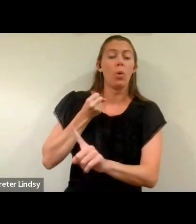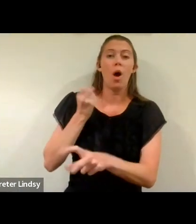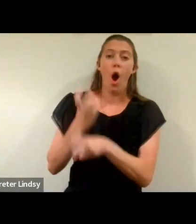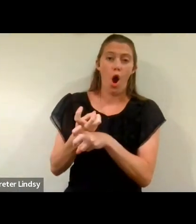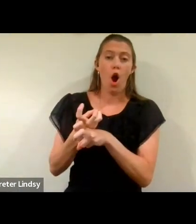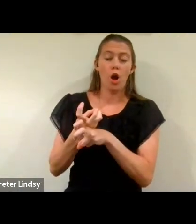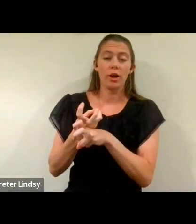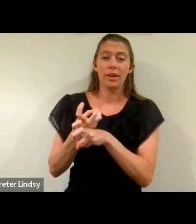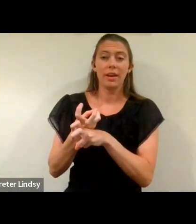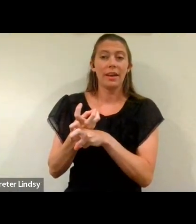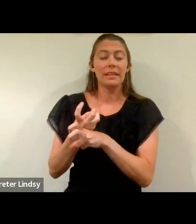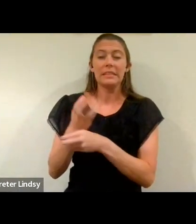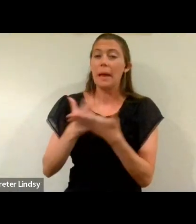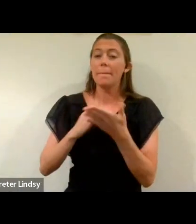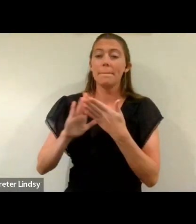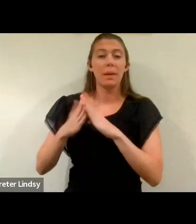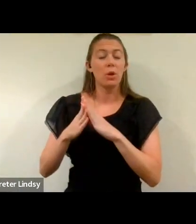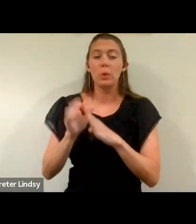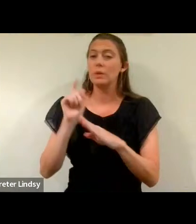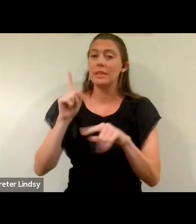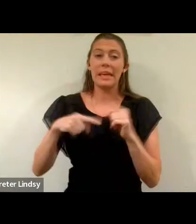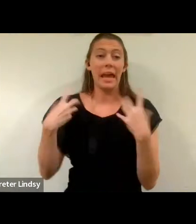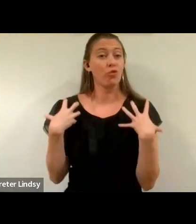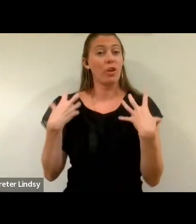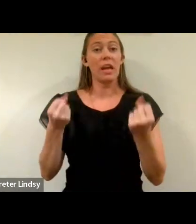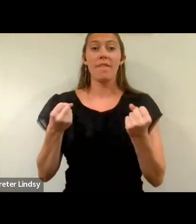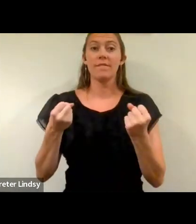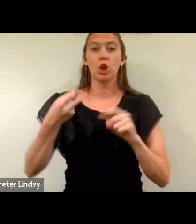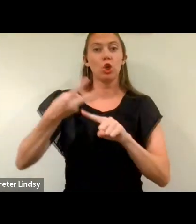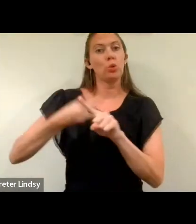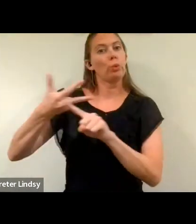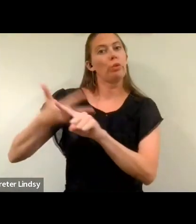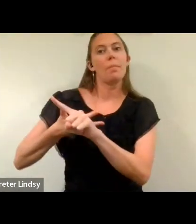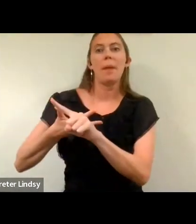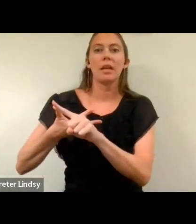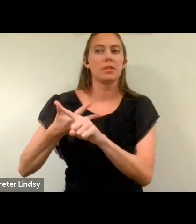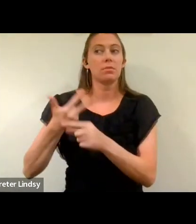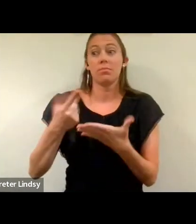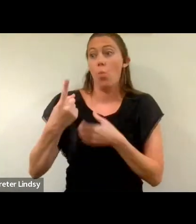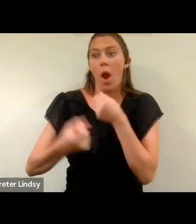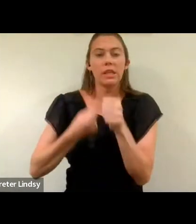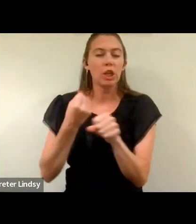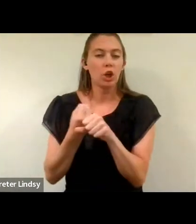financially from these things. And I think especially adults with,